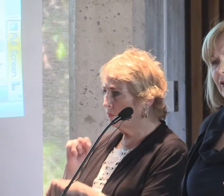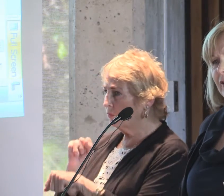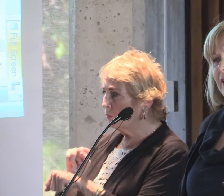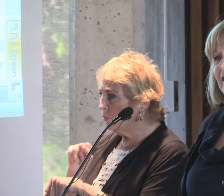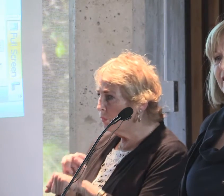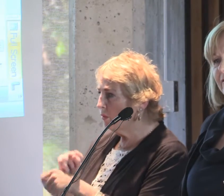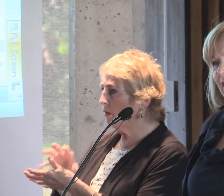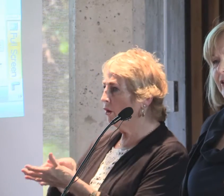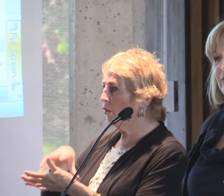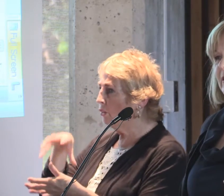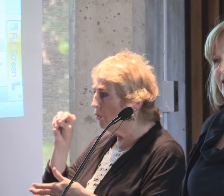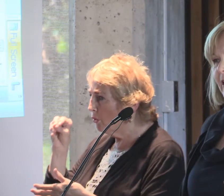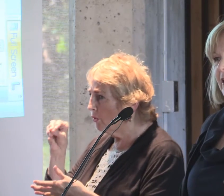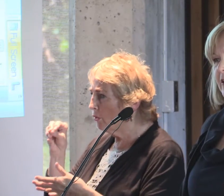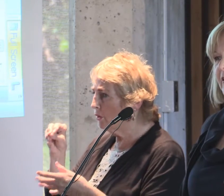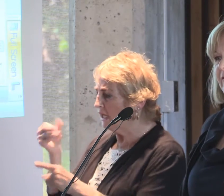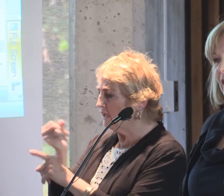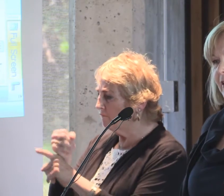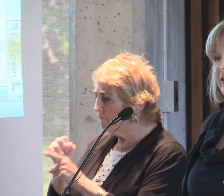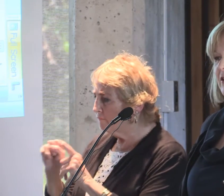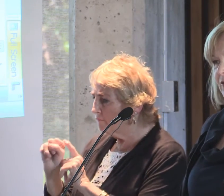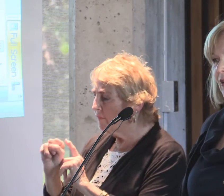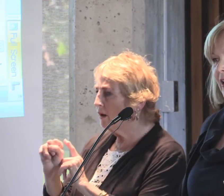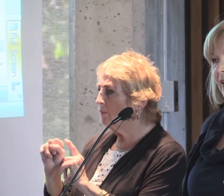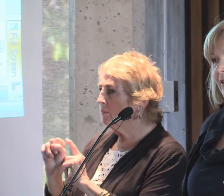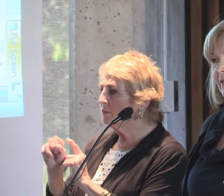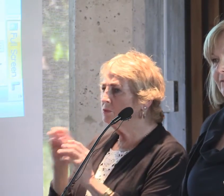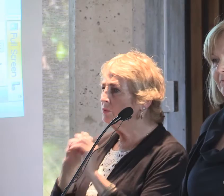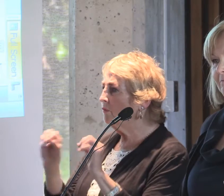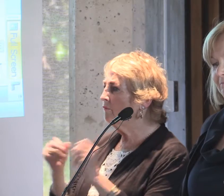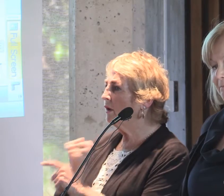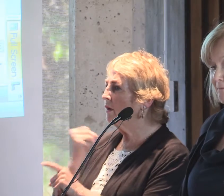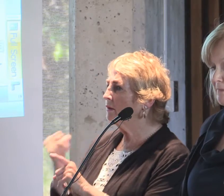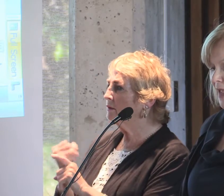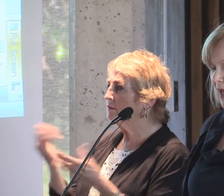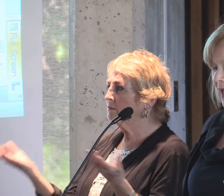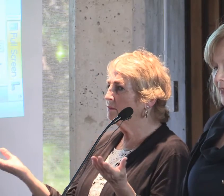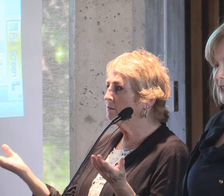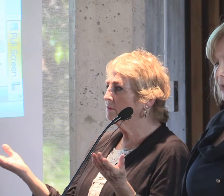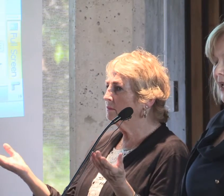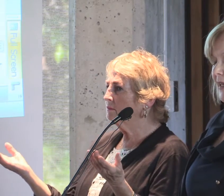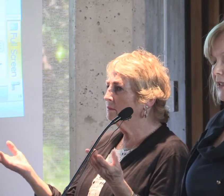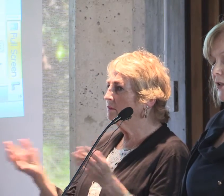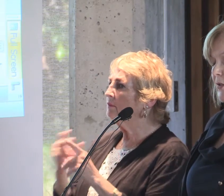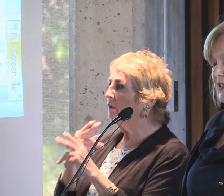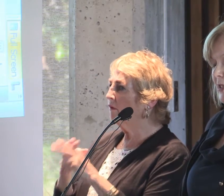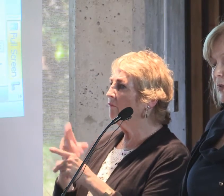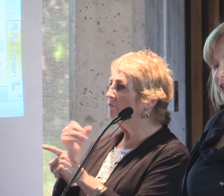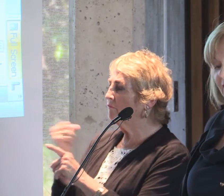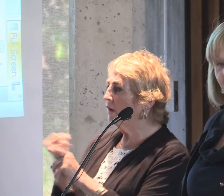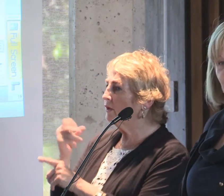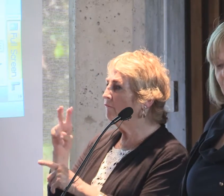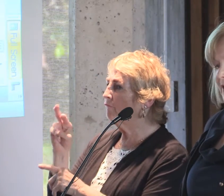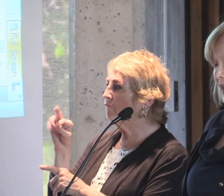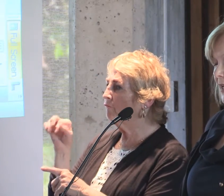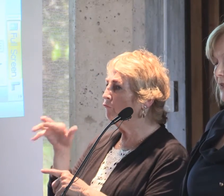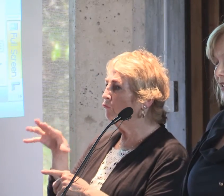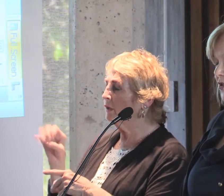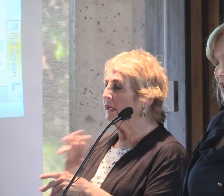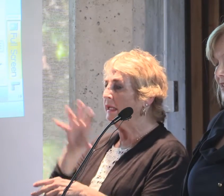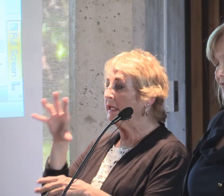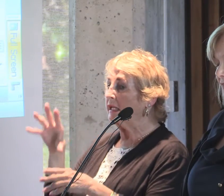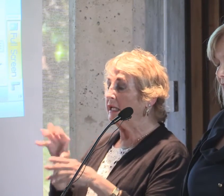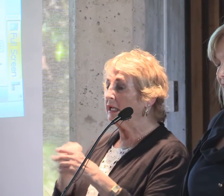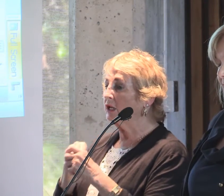and learn in environments that are violence-free. This plan includes a suite of actions aimed